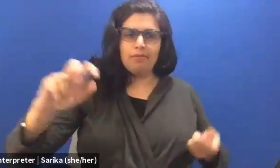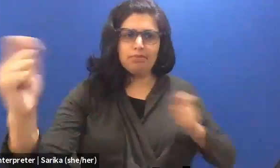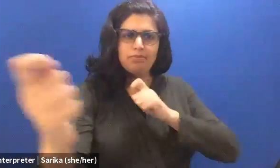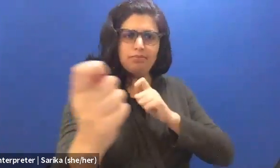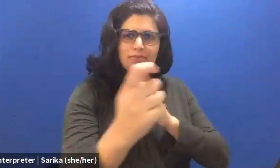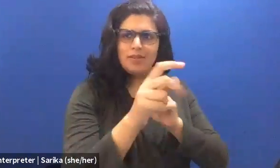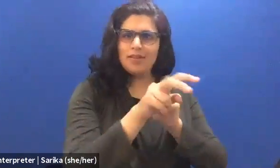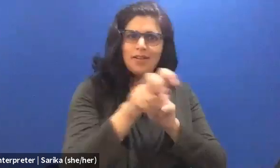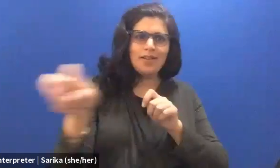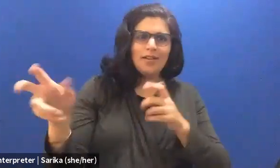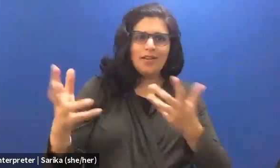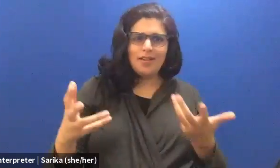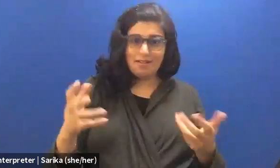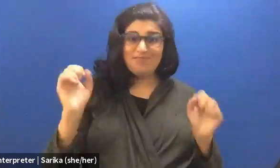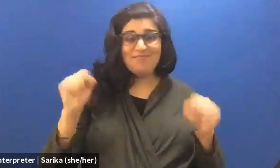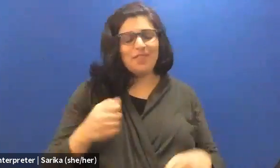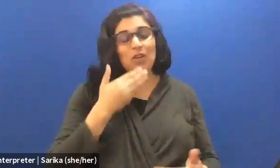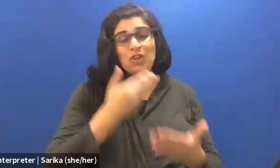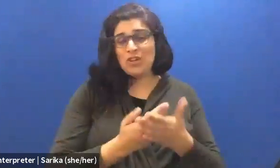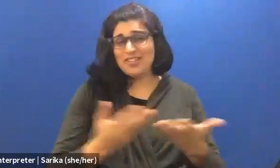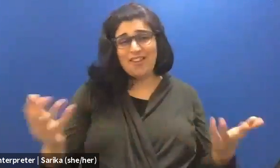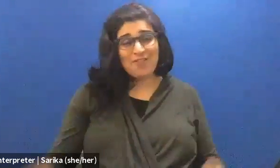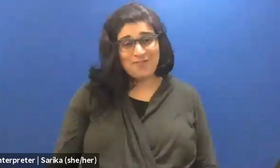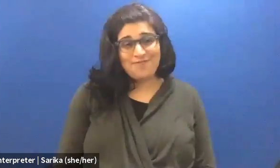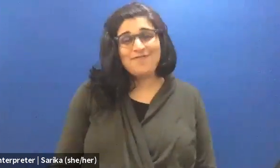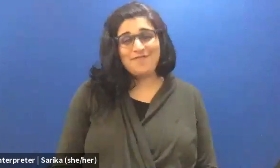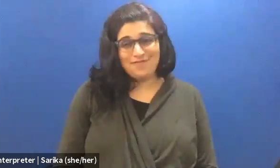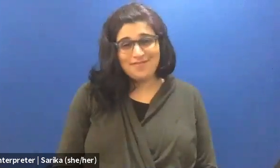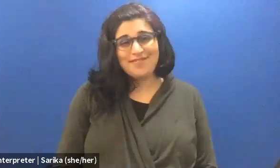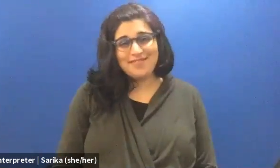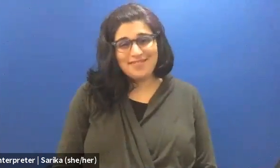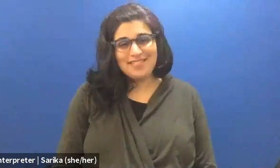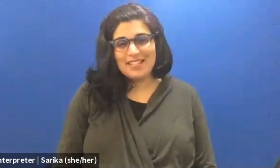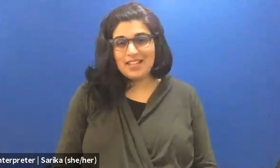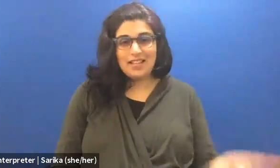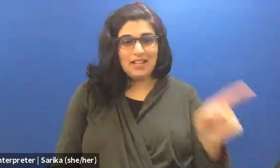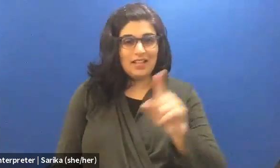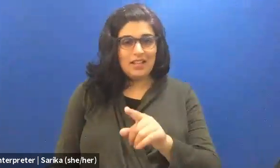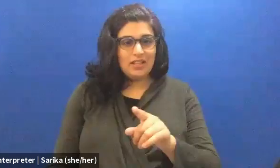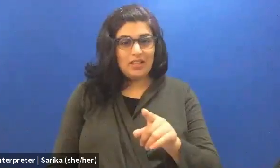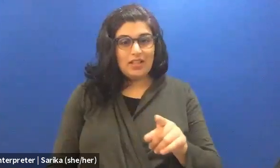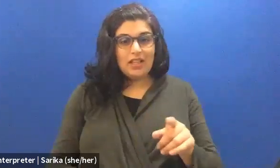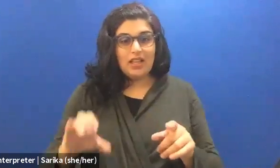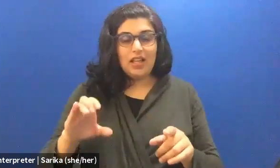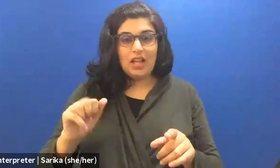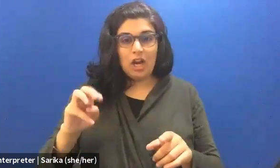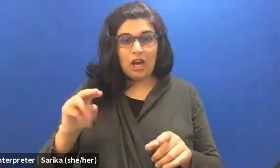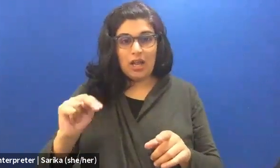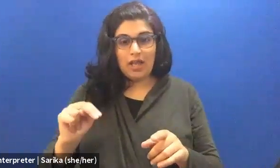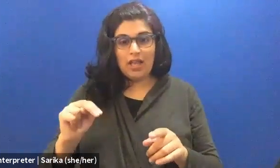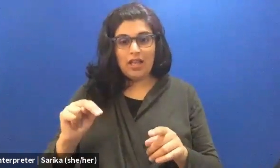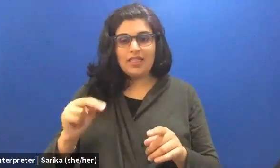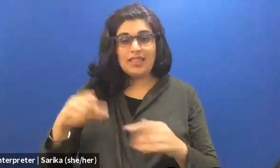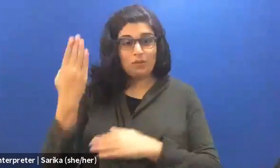right? Yeah, good stuff. You know, you guys, this morning I wrote a thank you note to Tanya